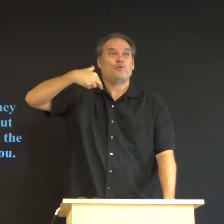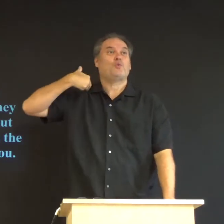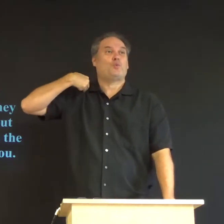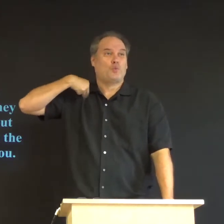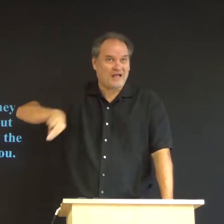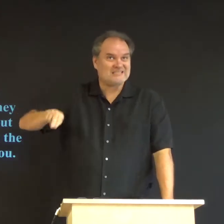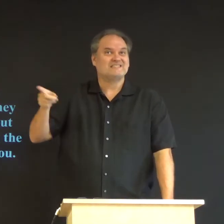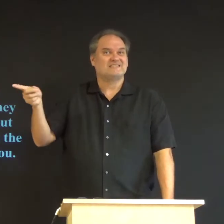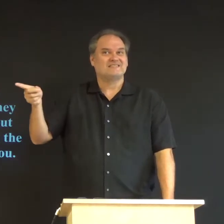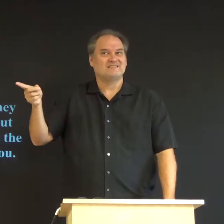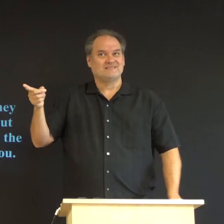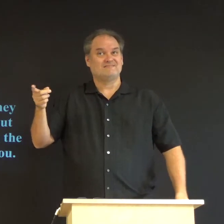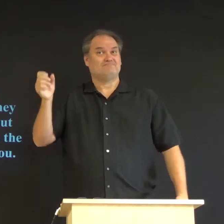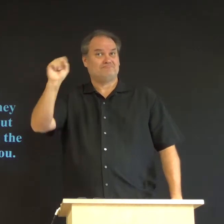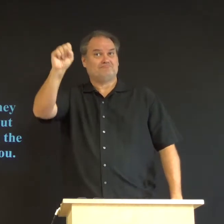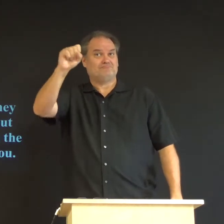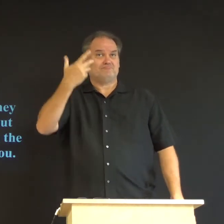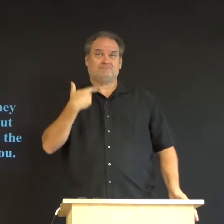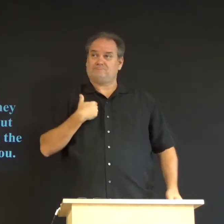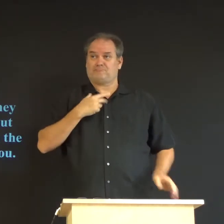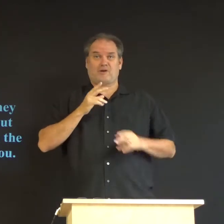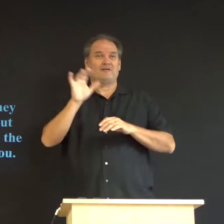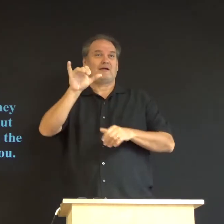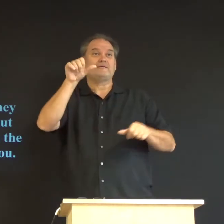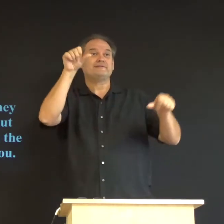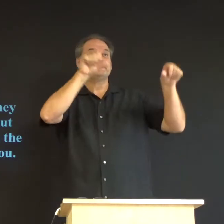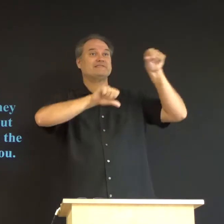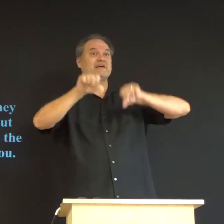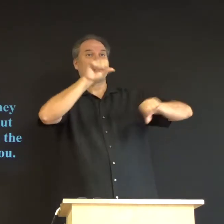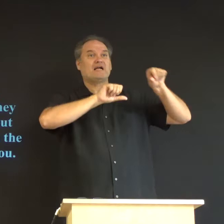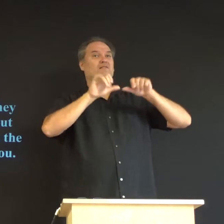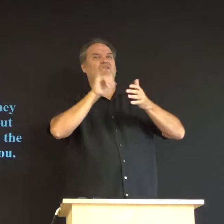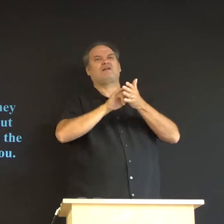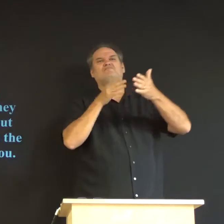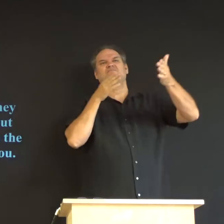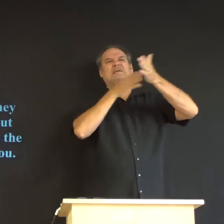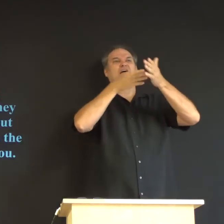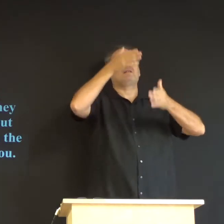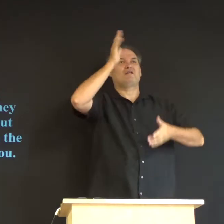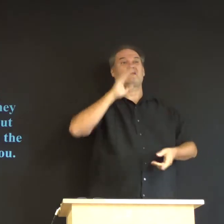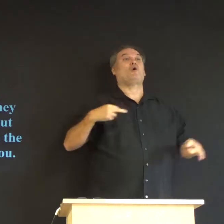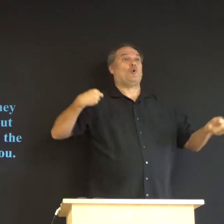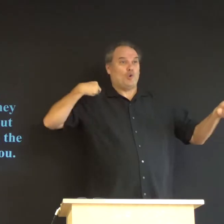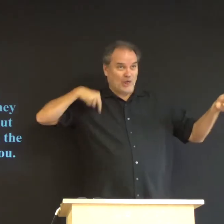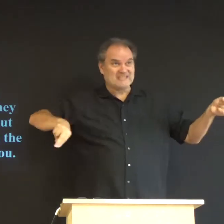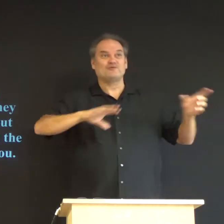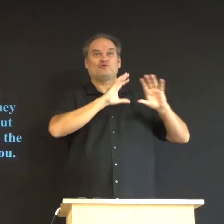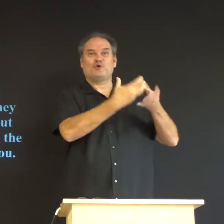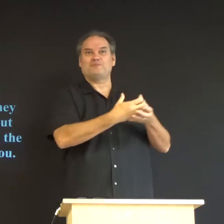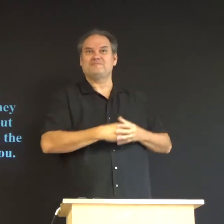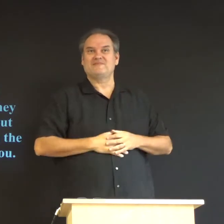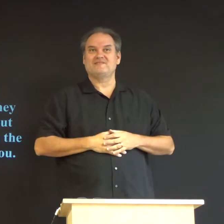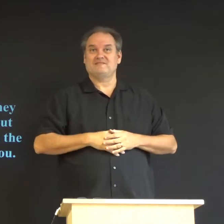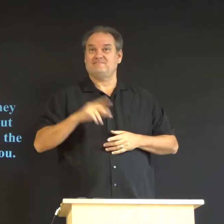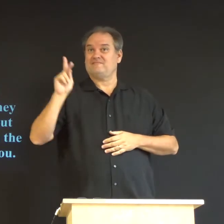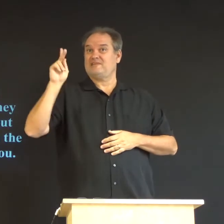LGBT group, it is a religious group. People don't want to admit it, but it's true. It's a religious